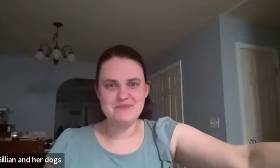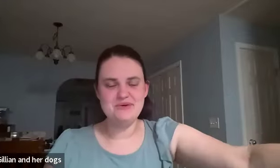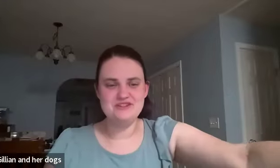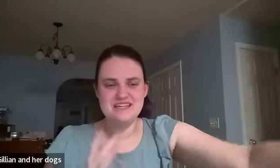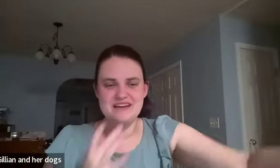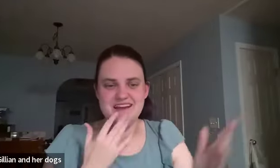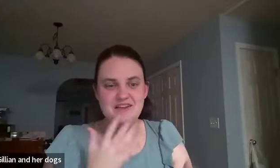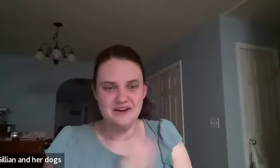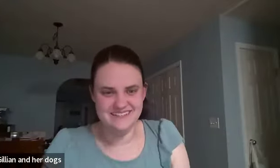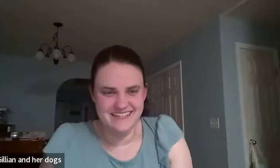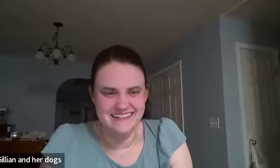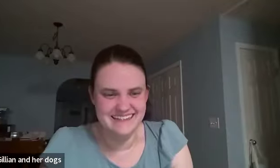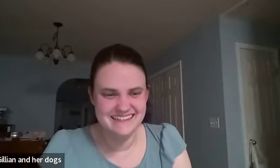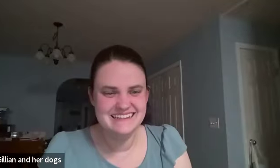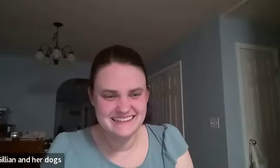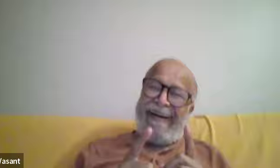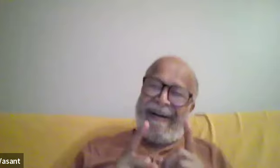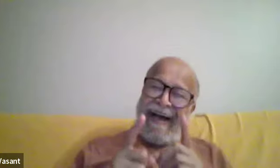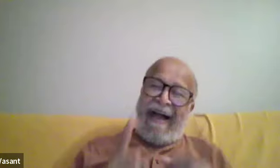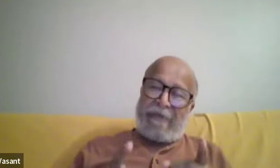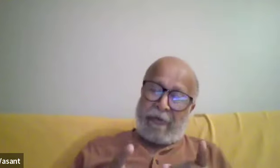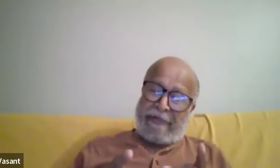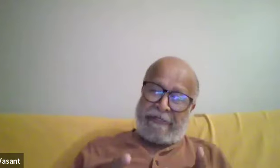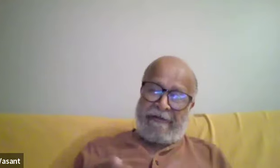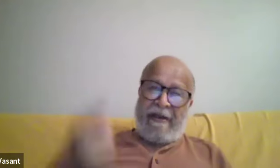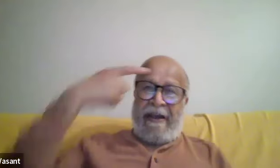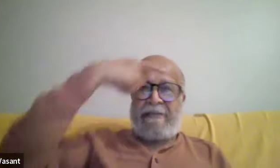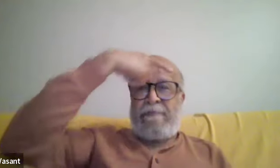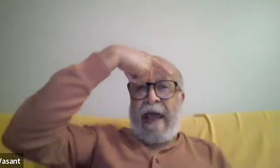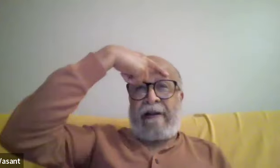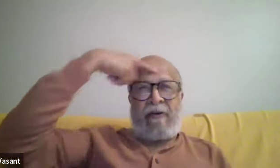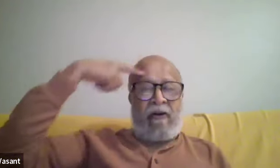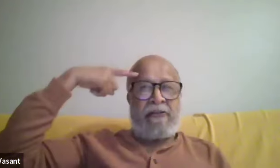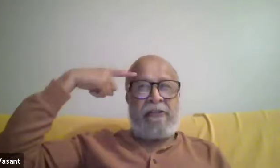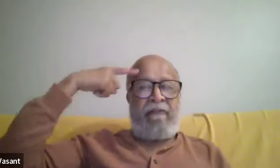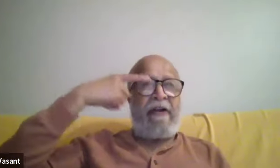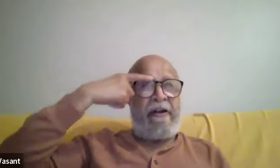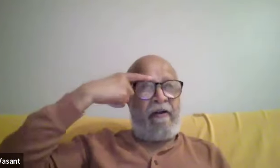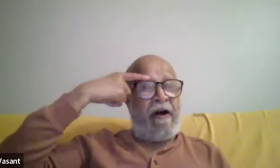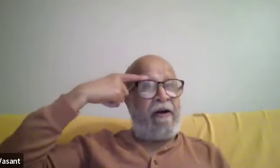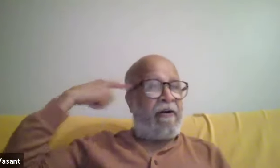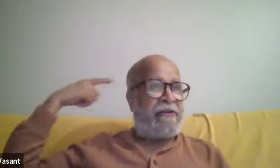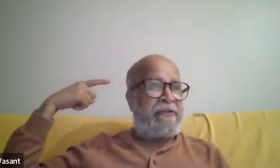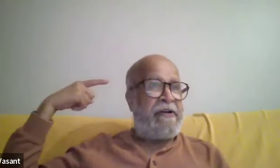have cat a people, you question. just have to color. I have a question. Is Yes, black across the forehead or across the